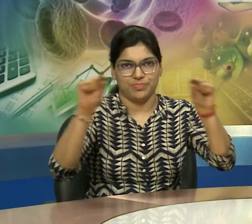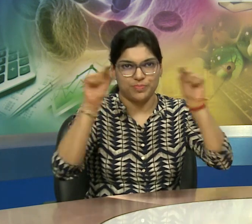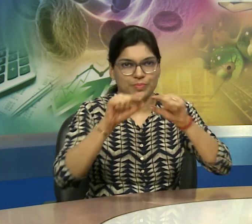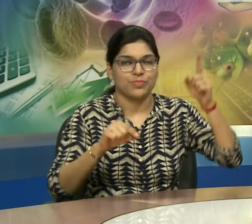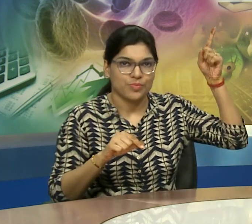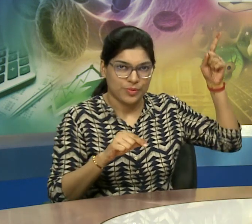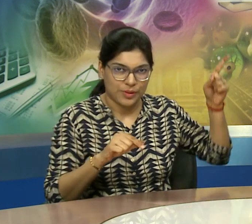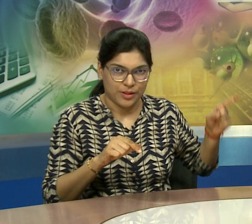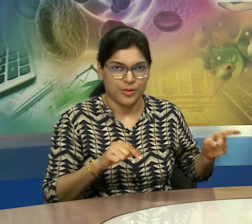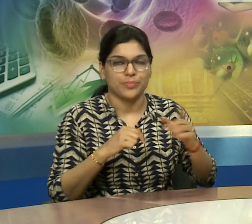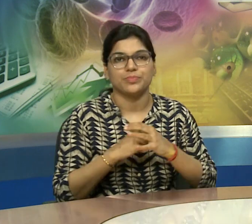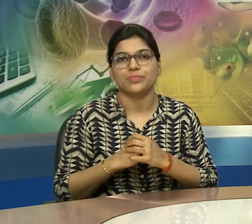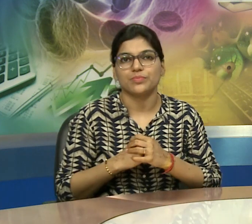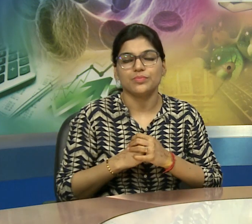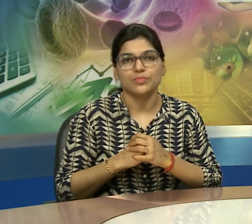I'll explain you how.